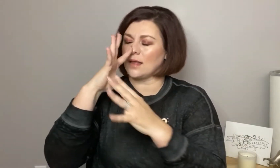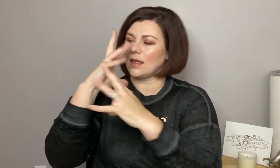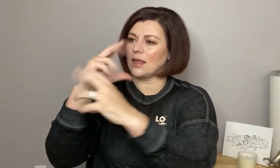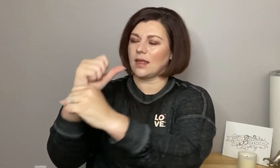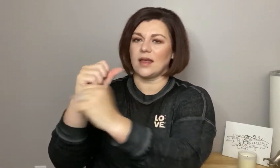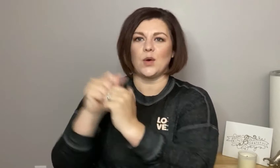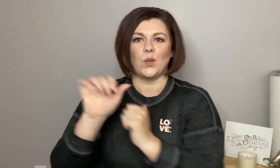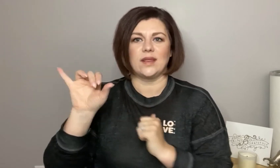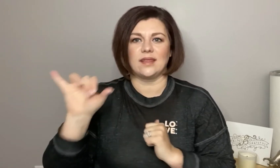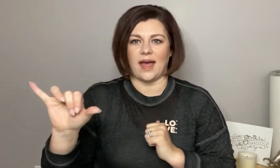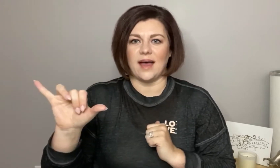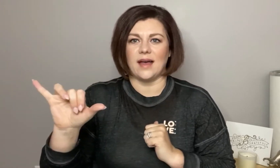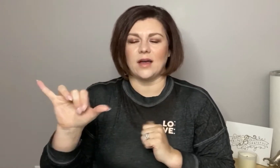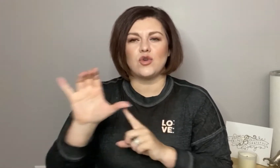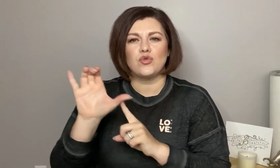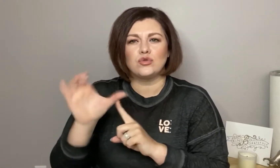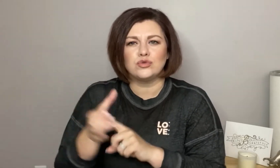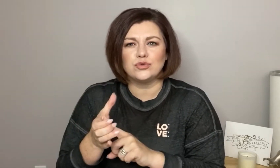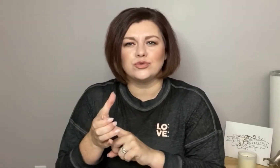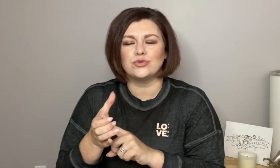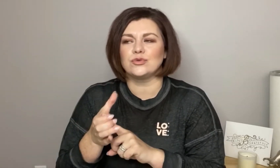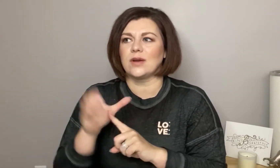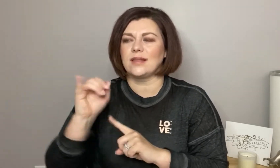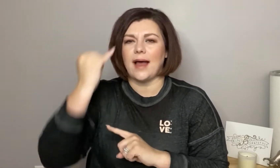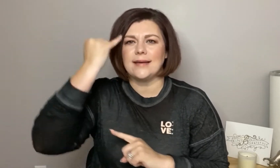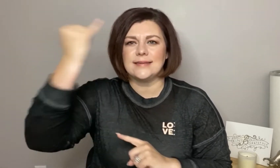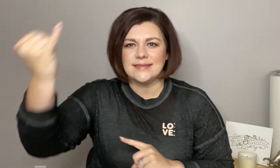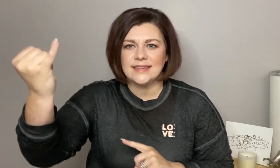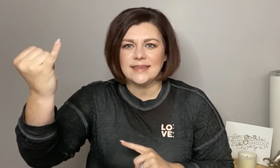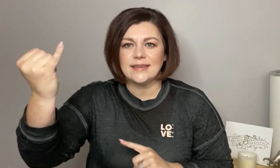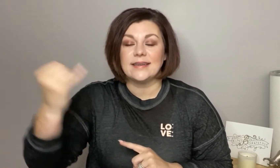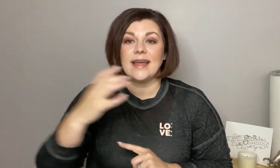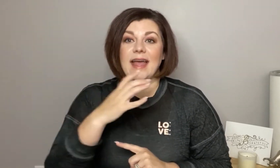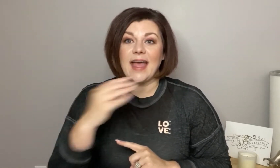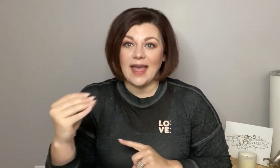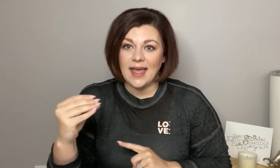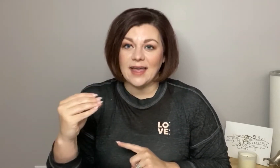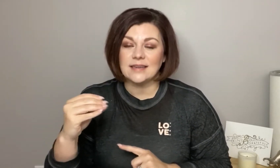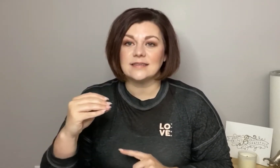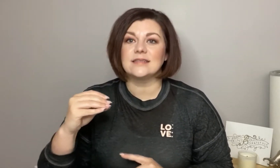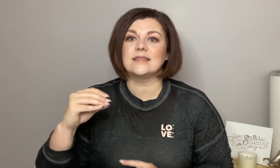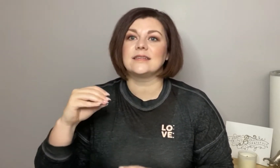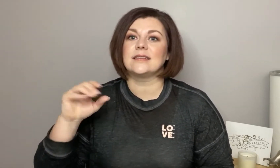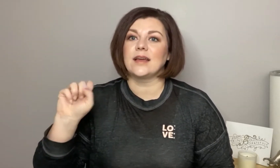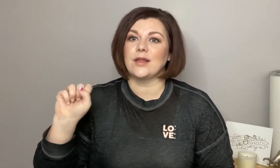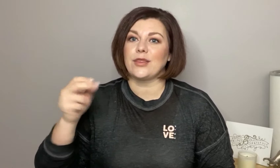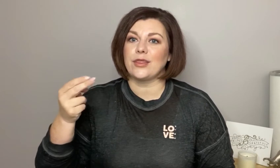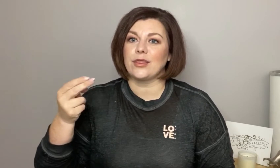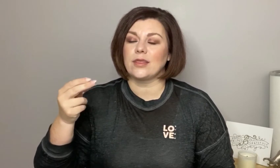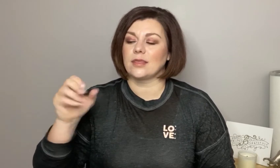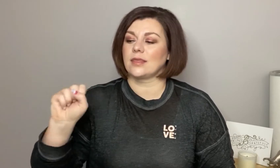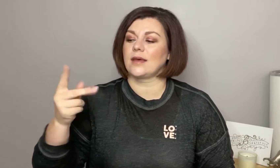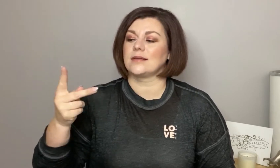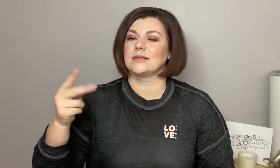I am absolutely fascinated with that. I think the culture is so amazing, the idea behind it, and